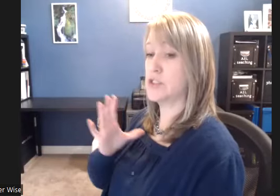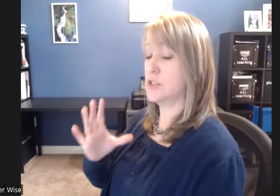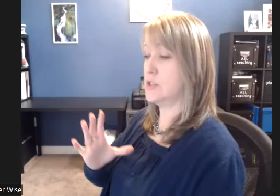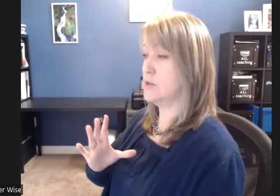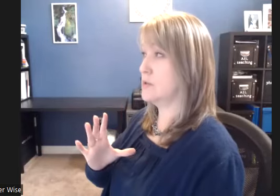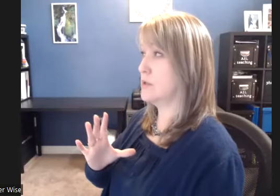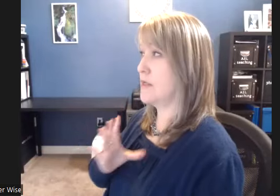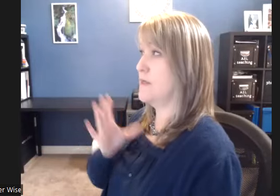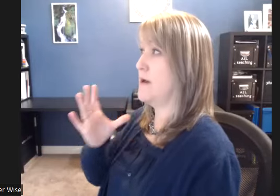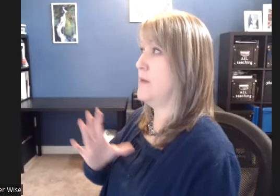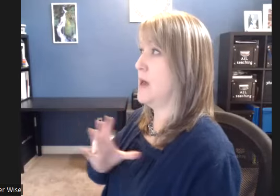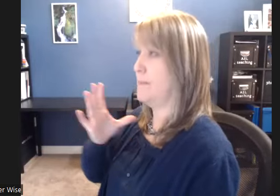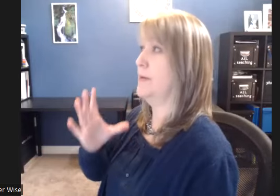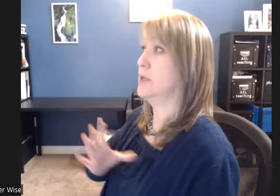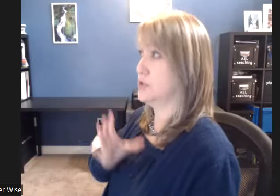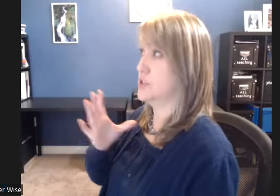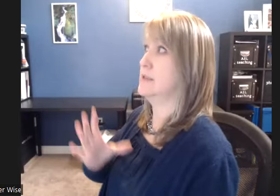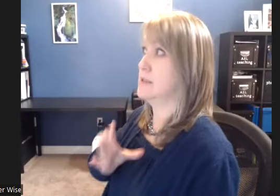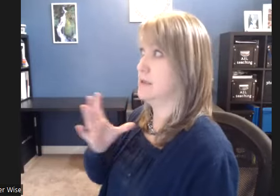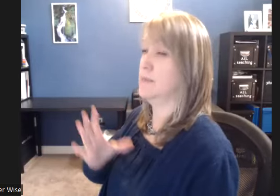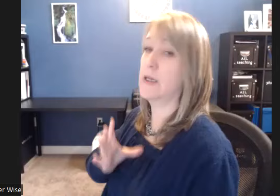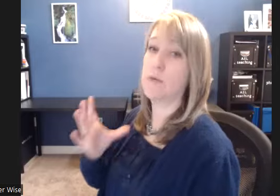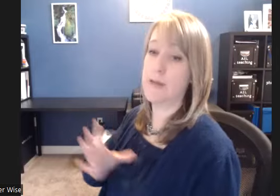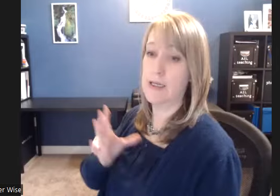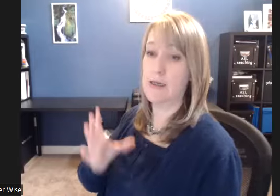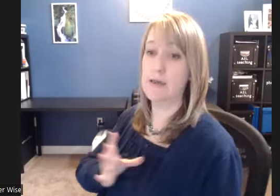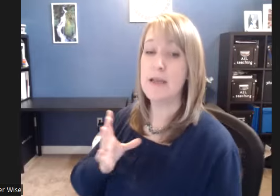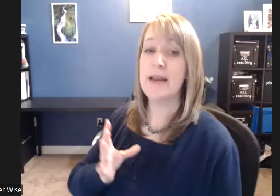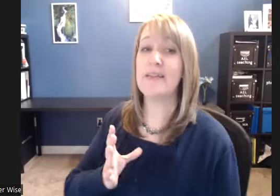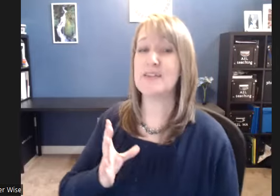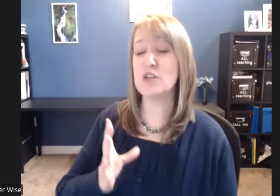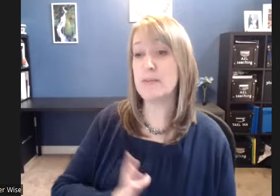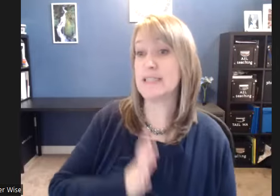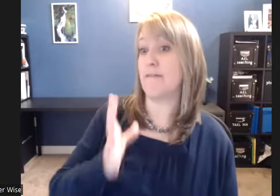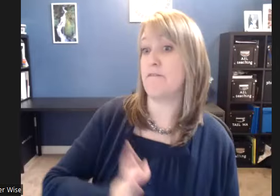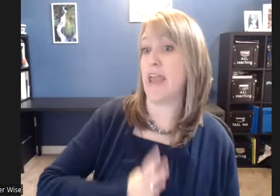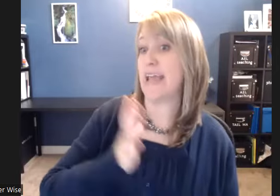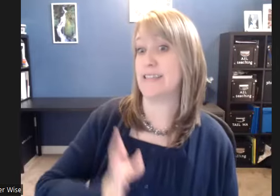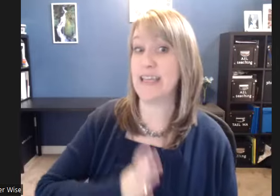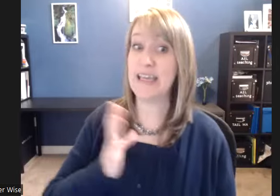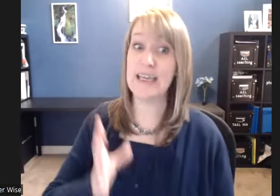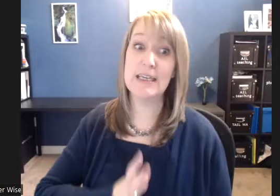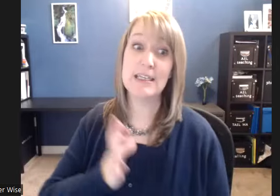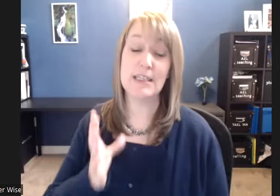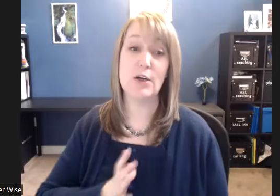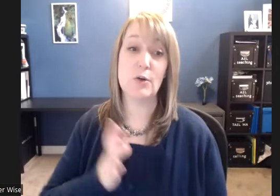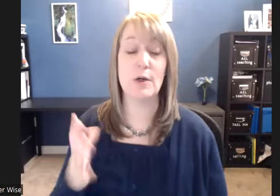brush your thumb up your chest a little bit, repeated. Now, this also means fancy,